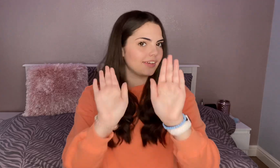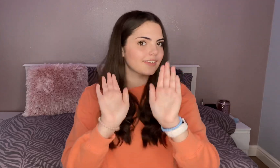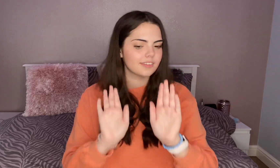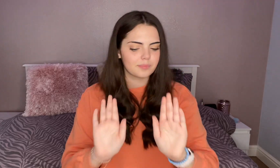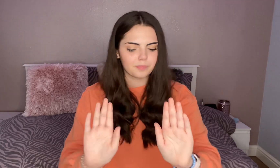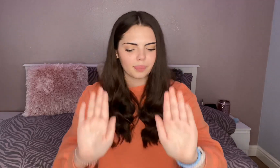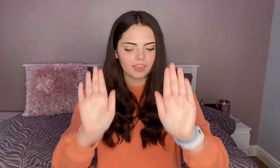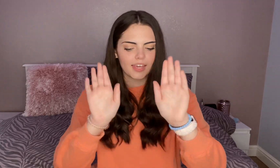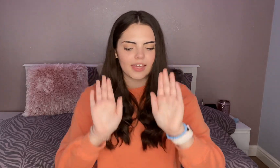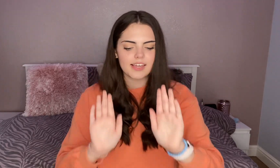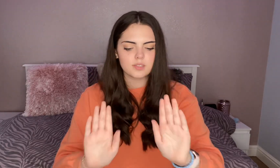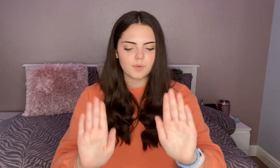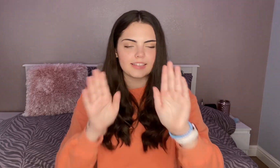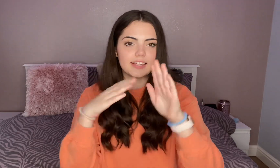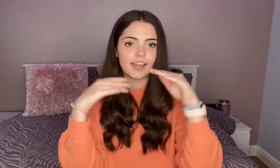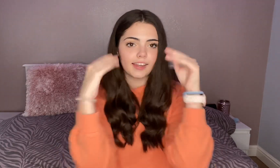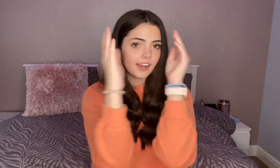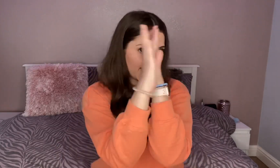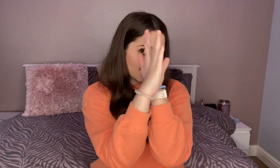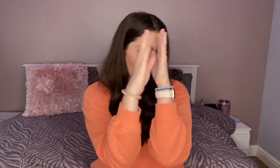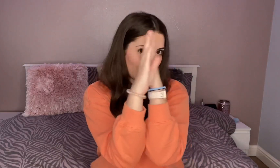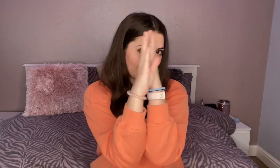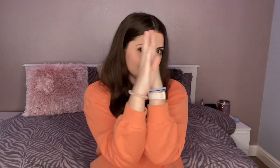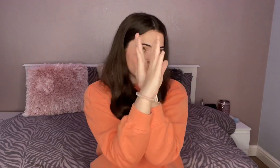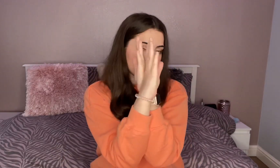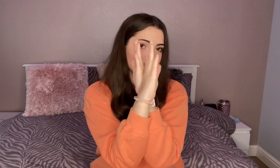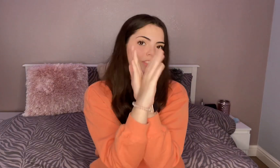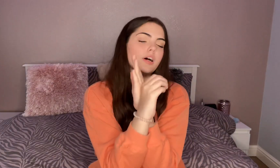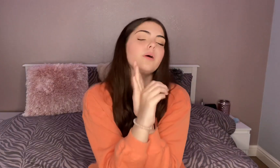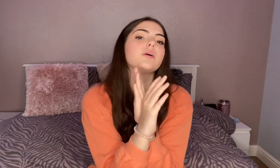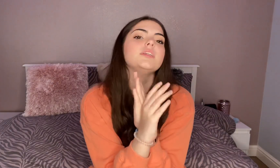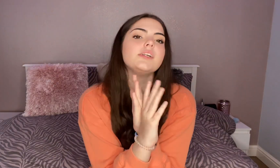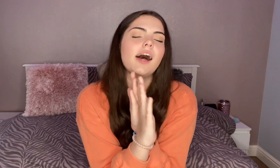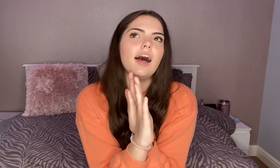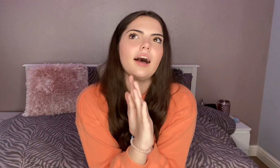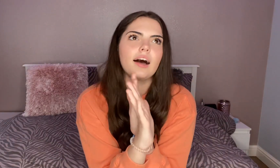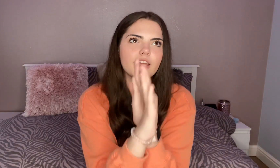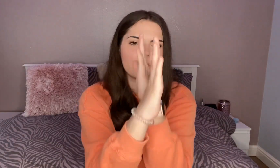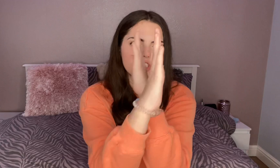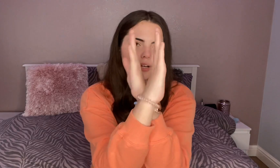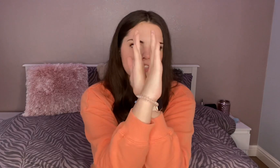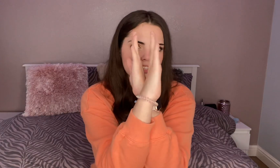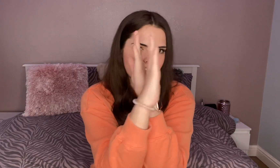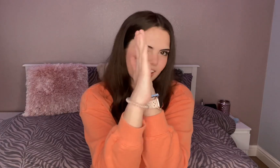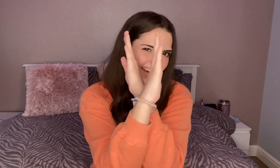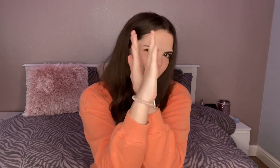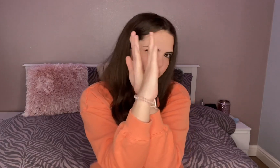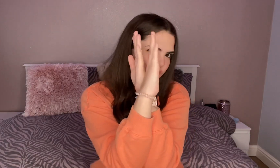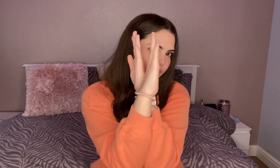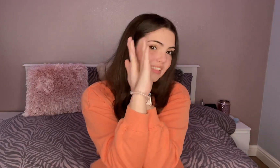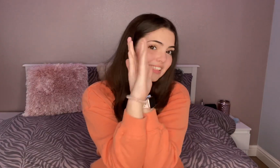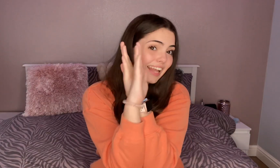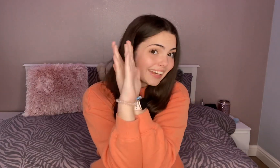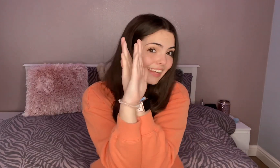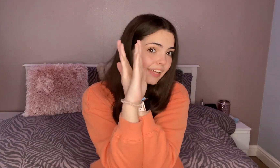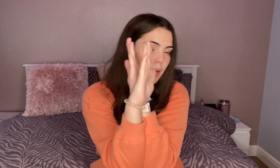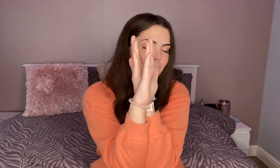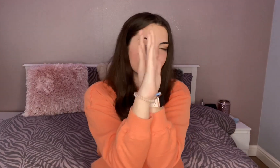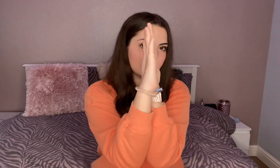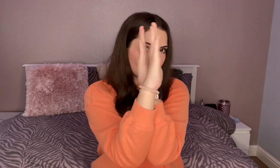this. He's waiting, hides, so your 2 hands are gonna like kind of cross over slightly, and you're just